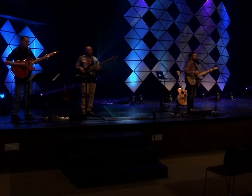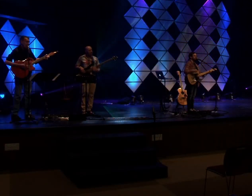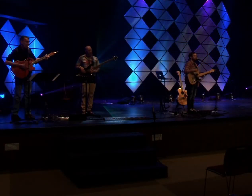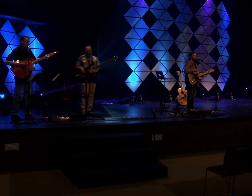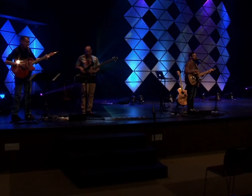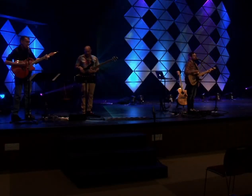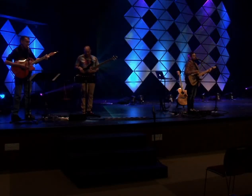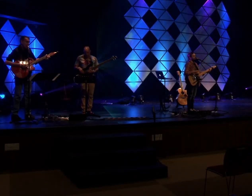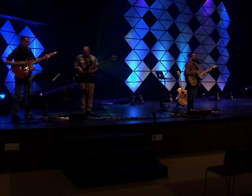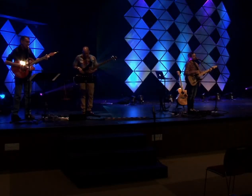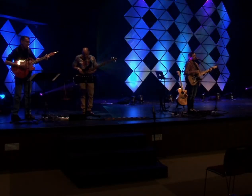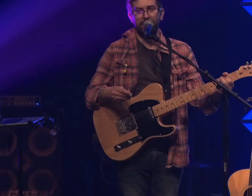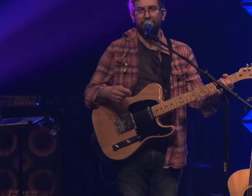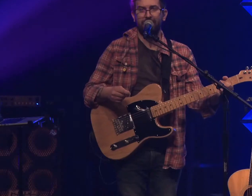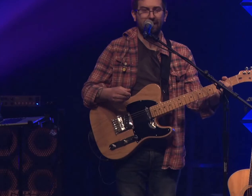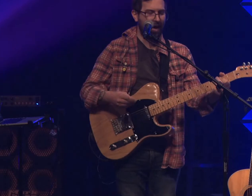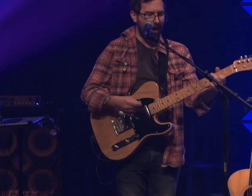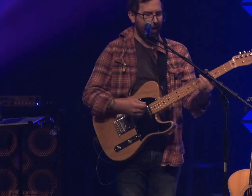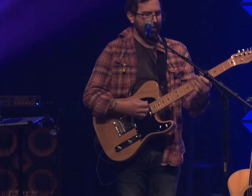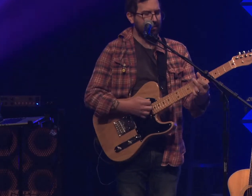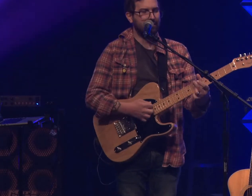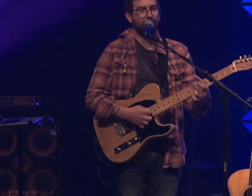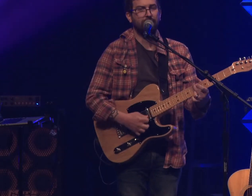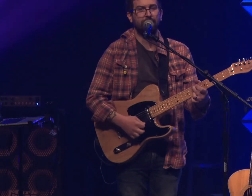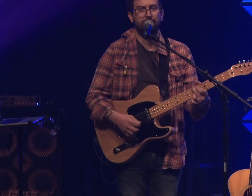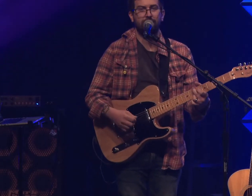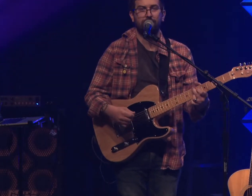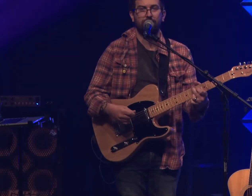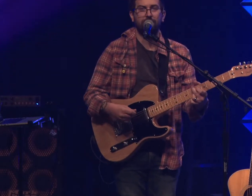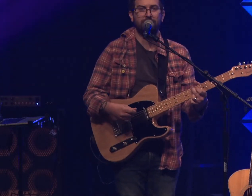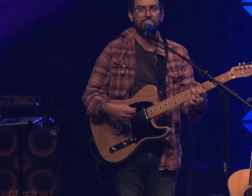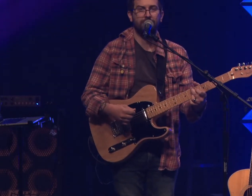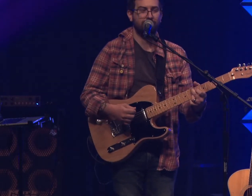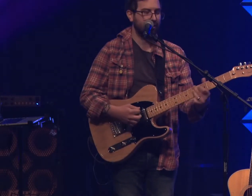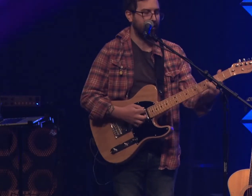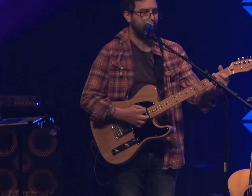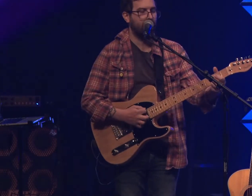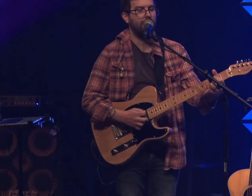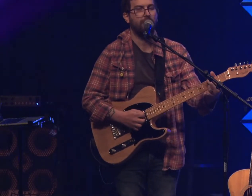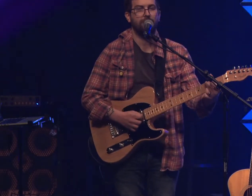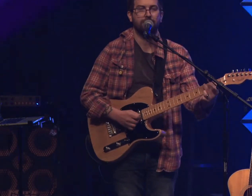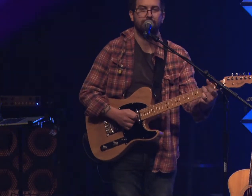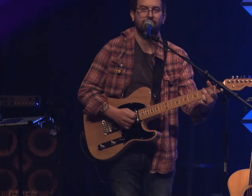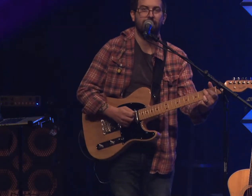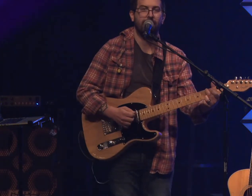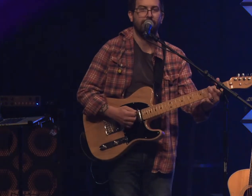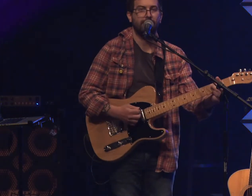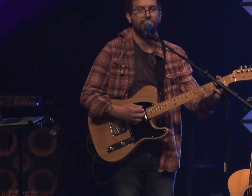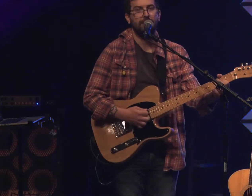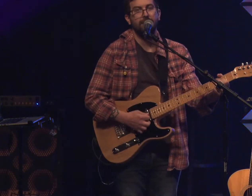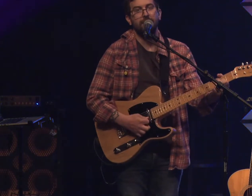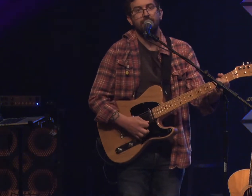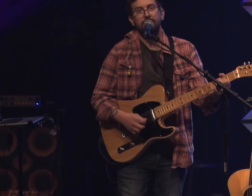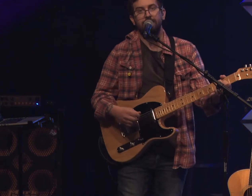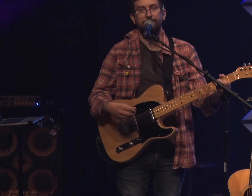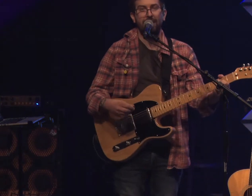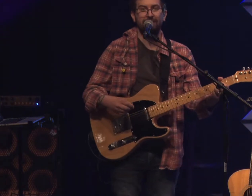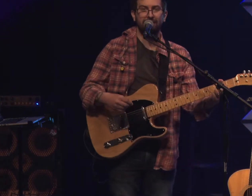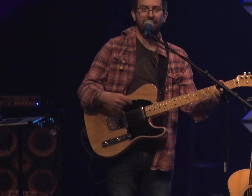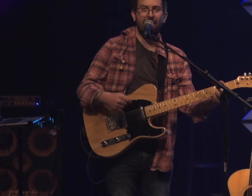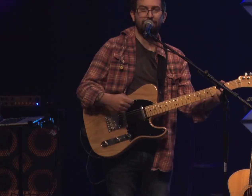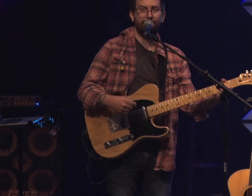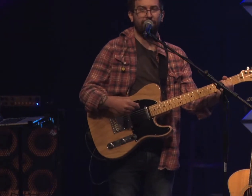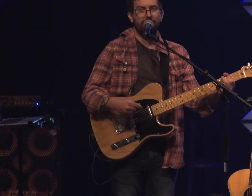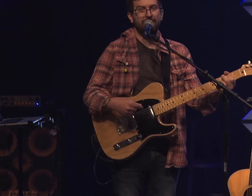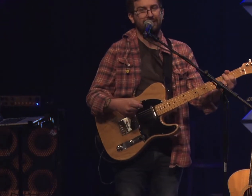We tear these curtains open, feel the light. Swim to the surface, let our lungs ignite. Slip past